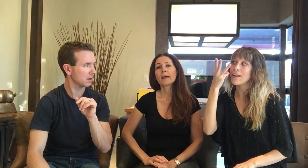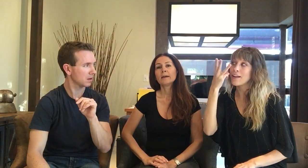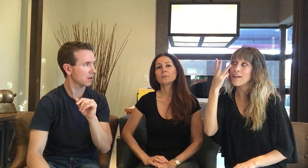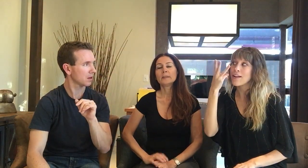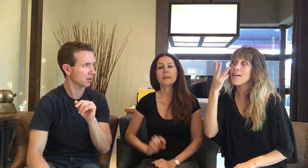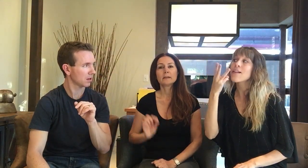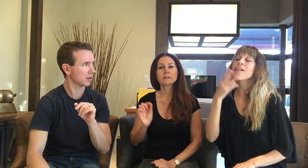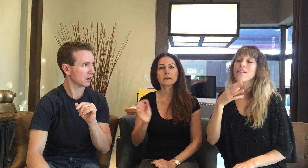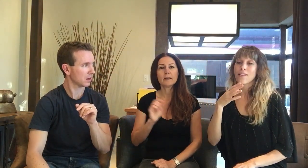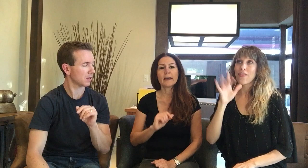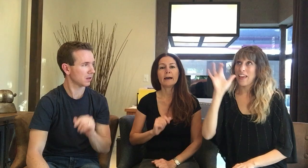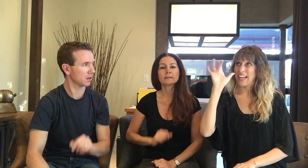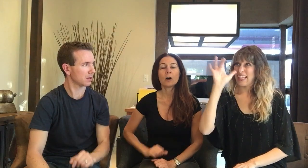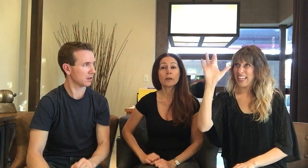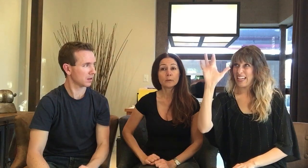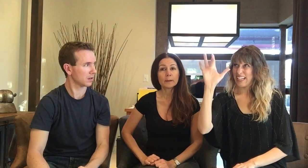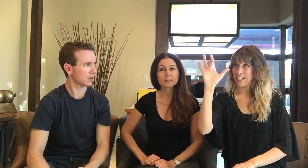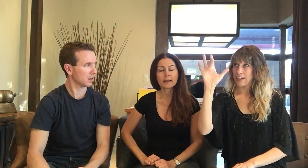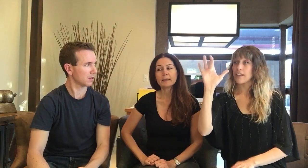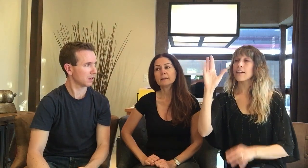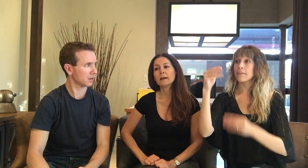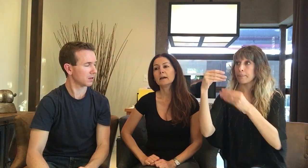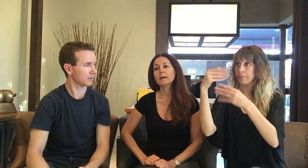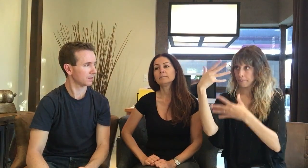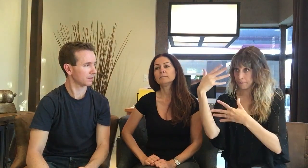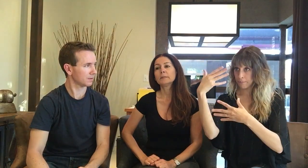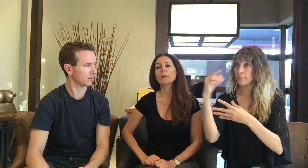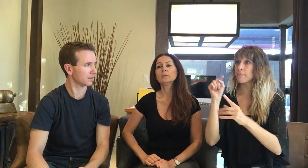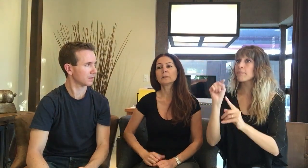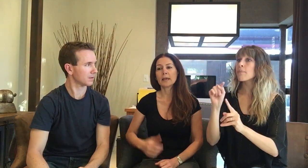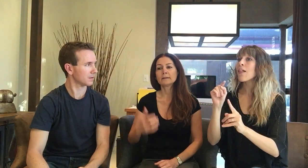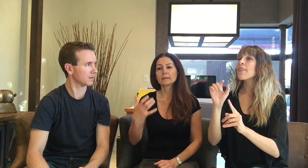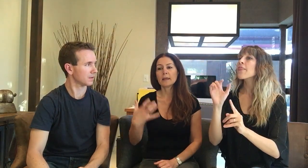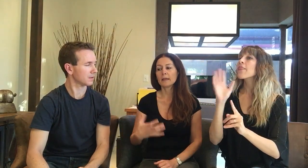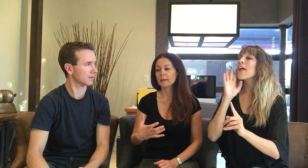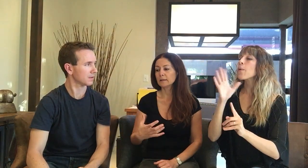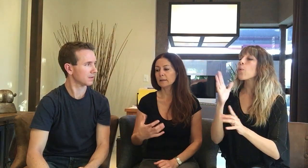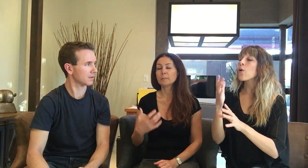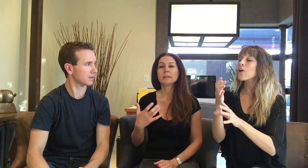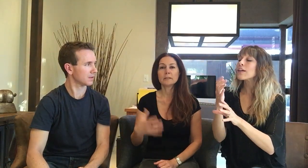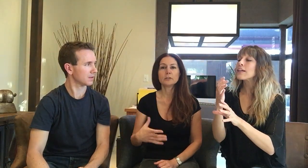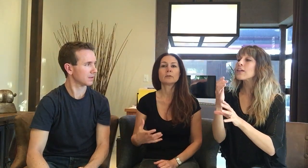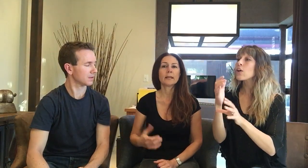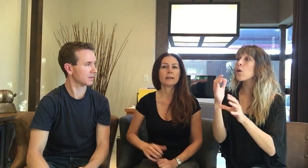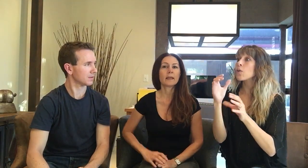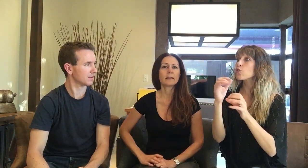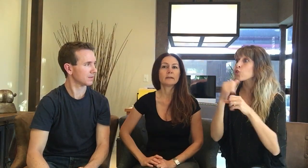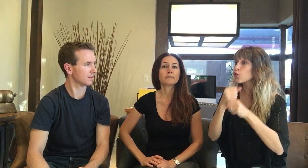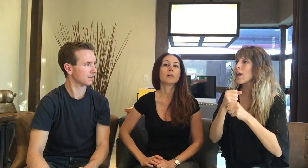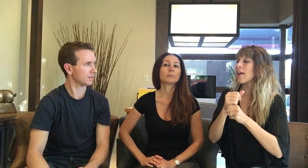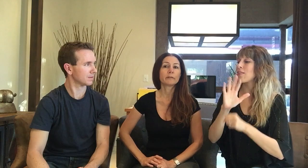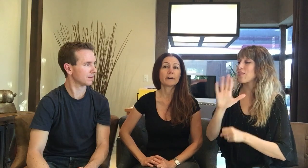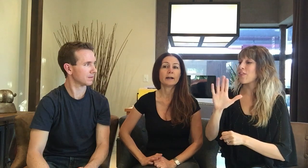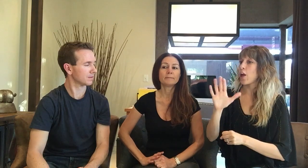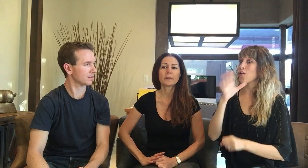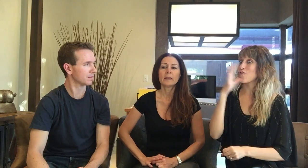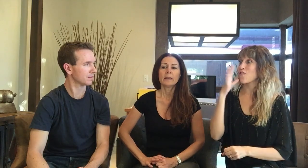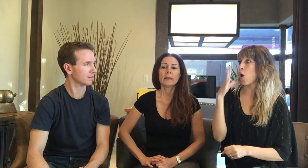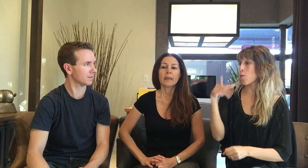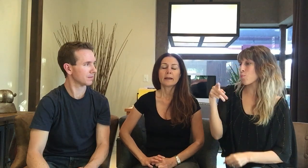And when they click on that on the website, they will get the ability to create a farm profile. And I